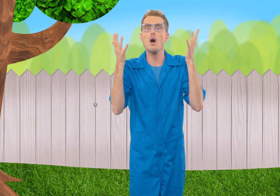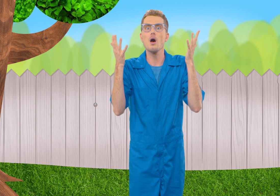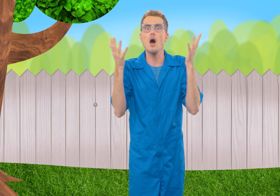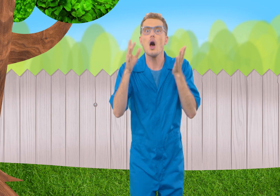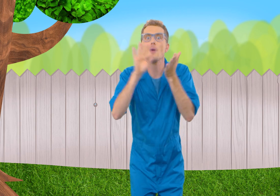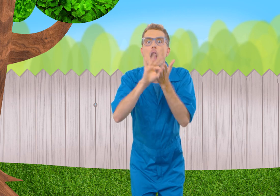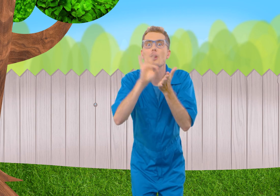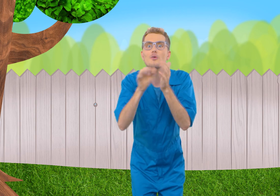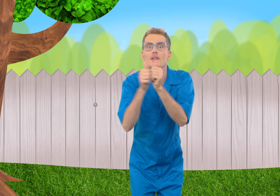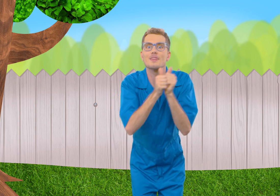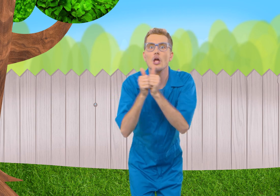Will you count with me?